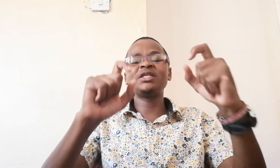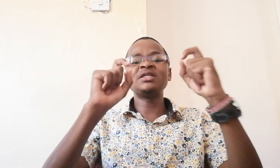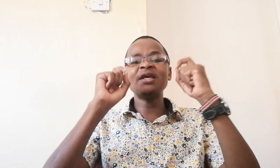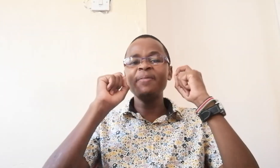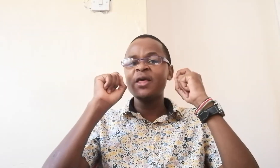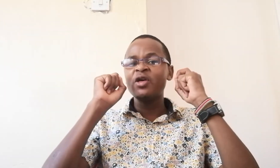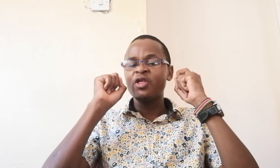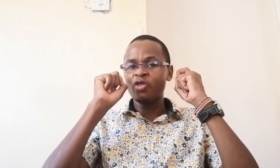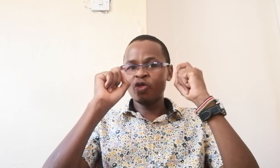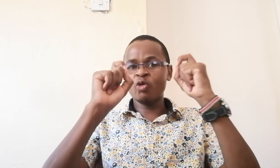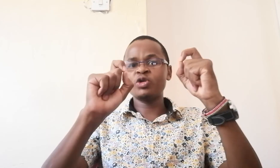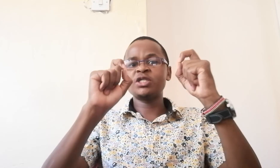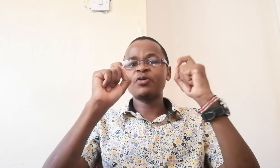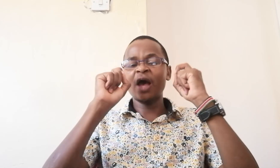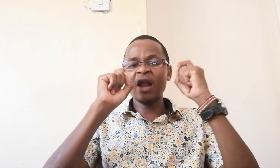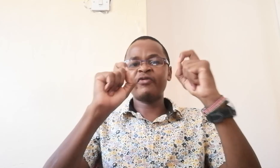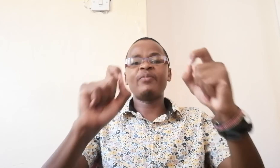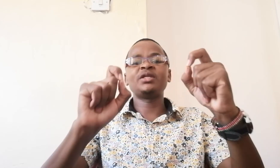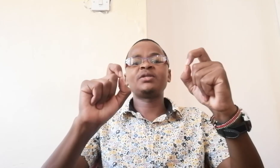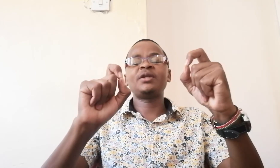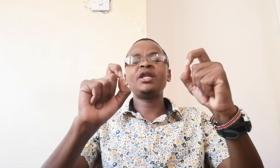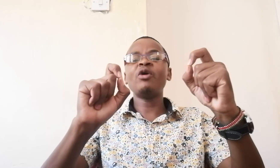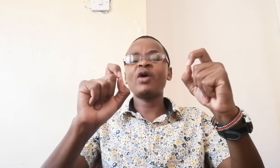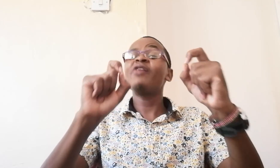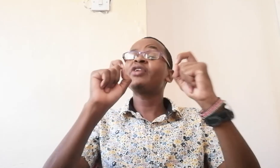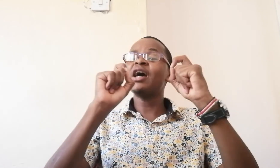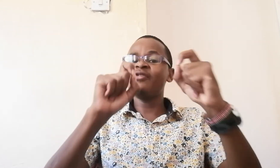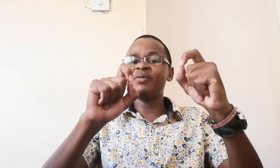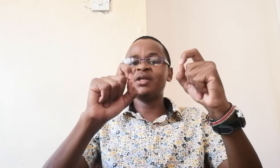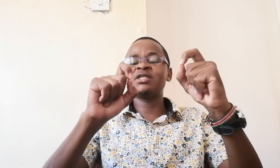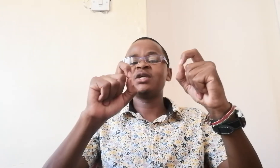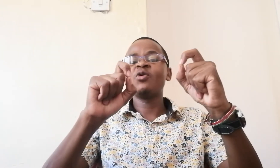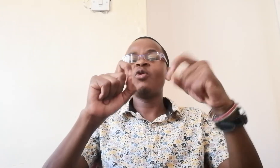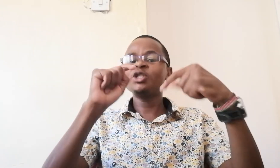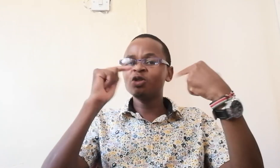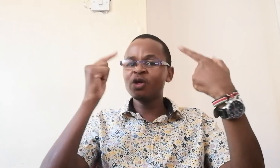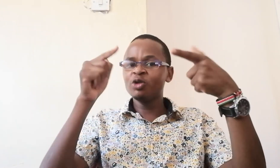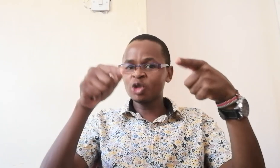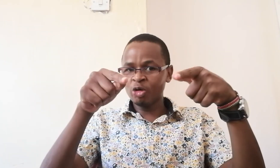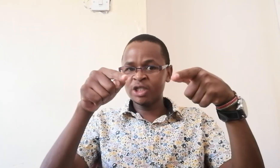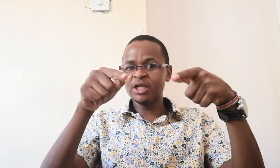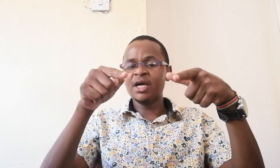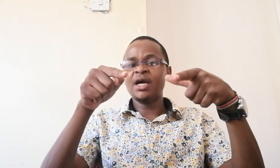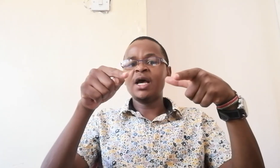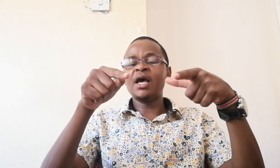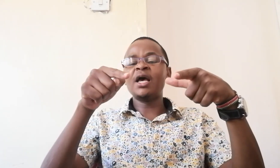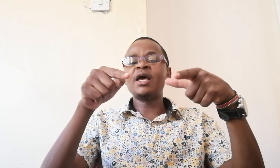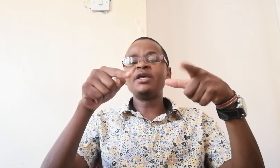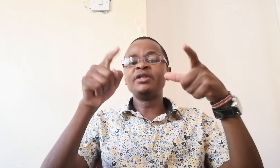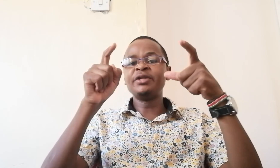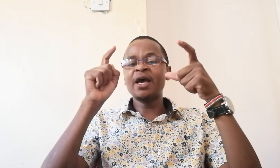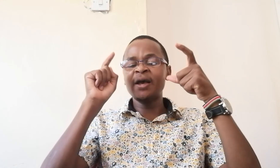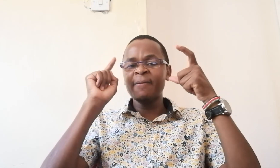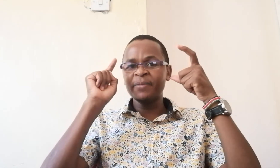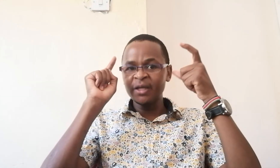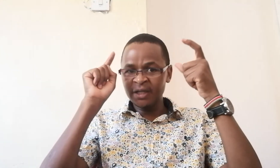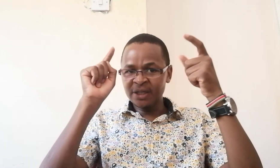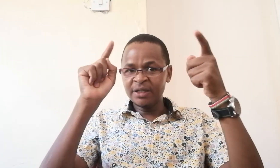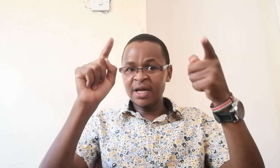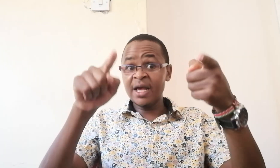is those alphabets. Now, after alphabets, what else were you taught in